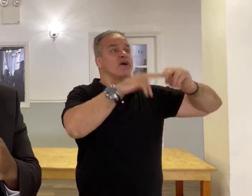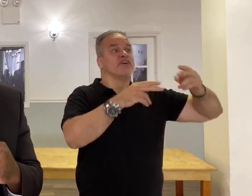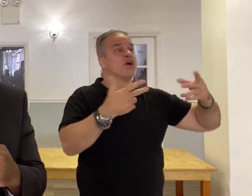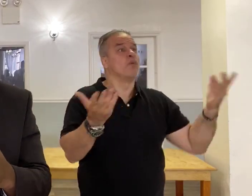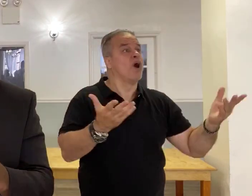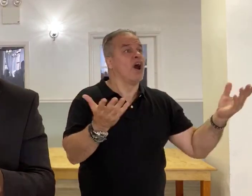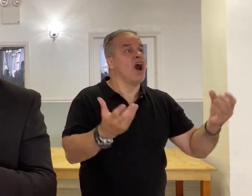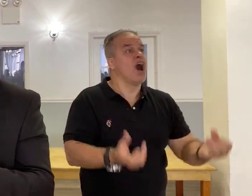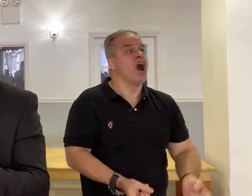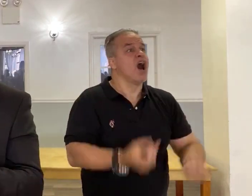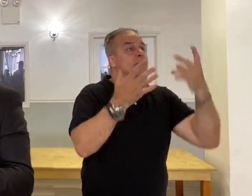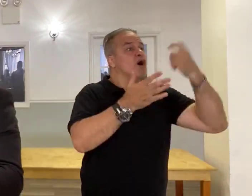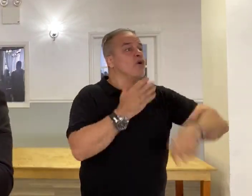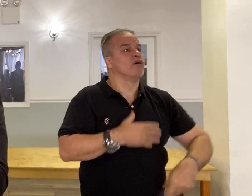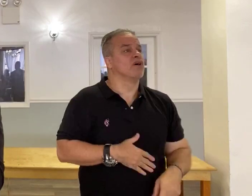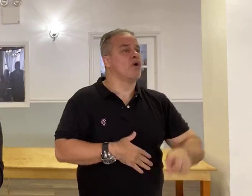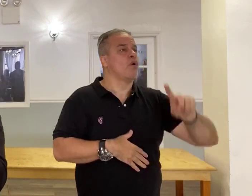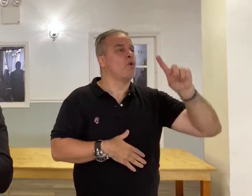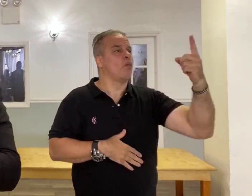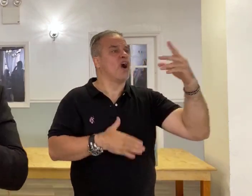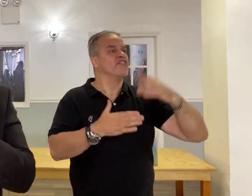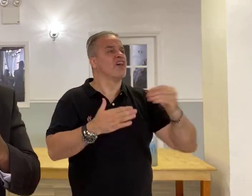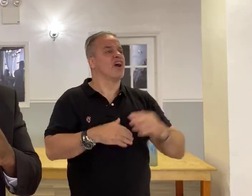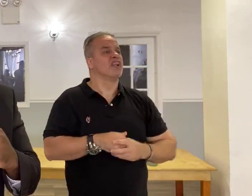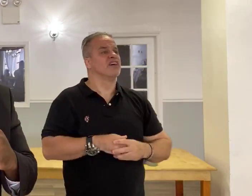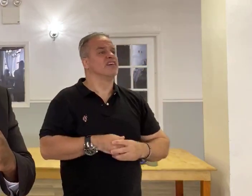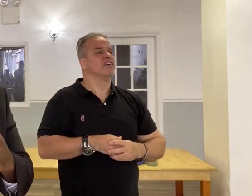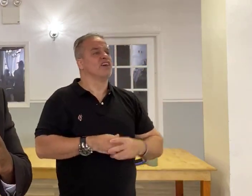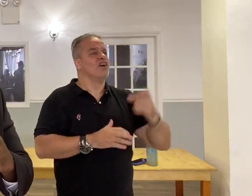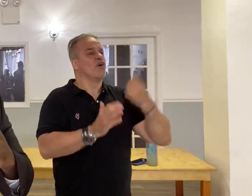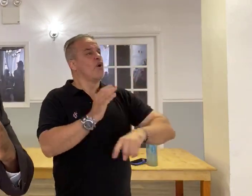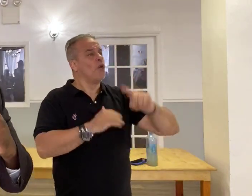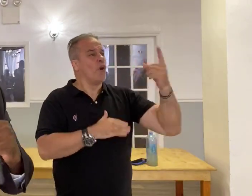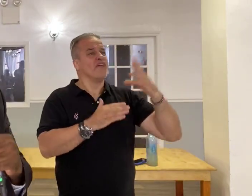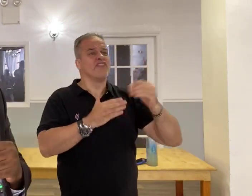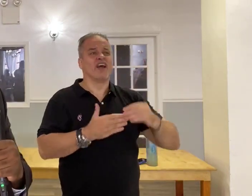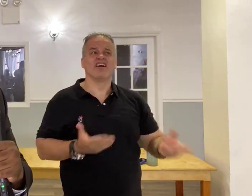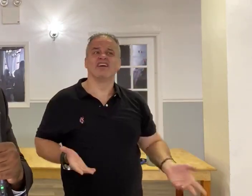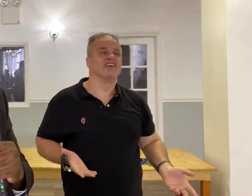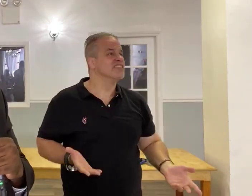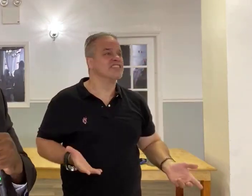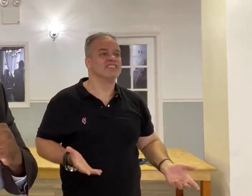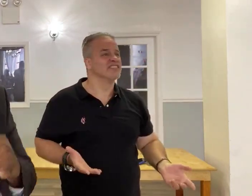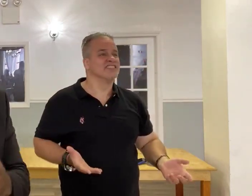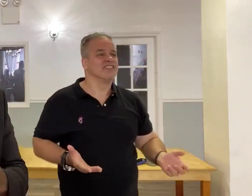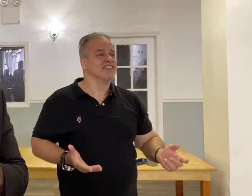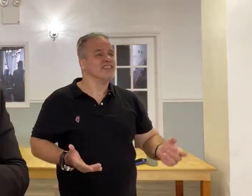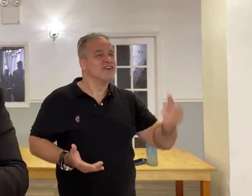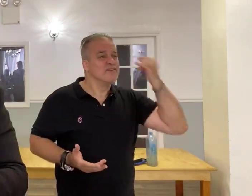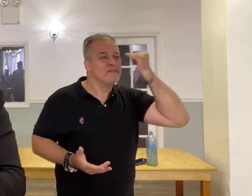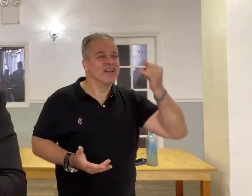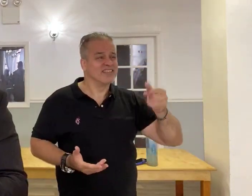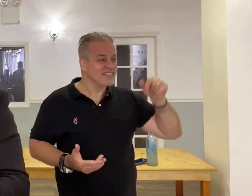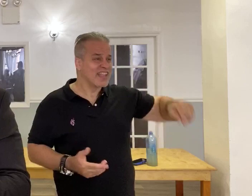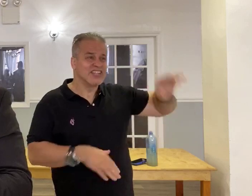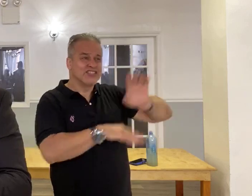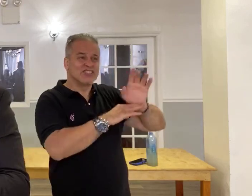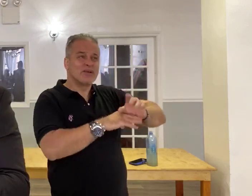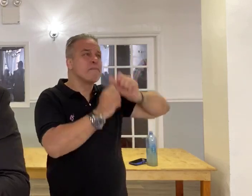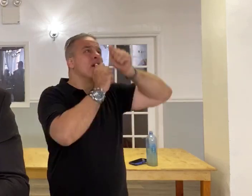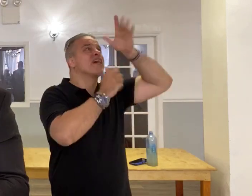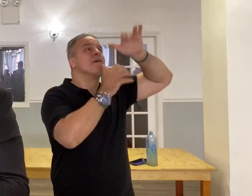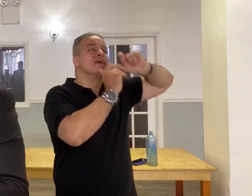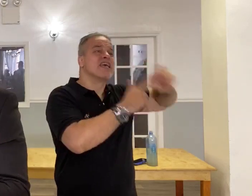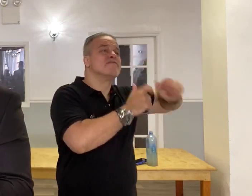meet in that church building to this day. Listen to me. You can't tell me that God can't provide a building for this church.